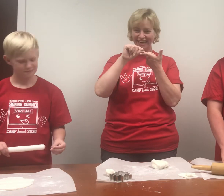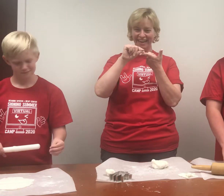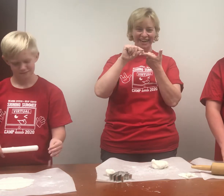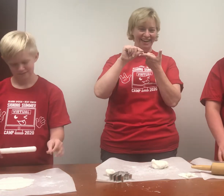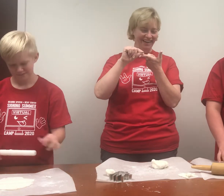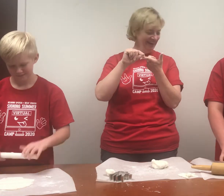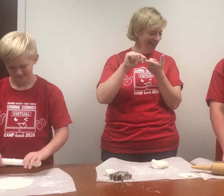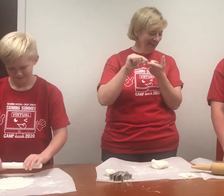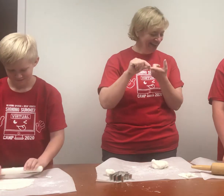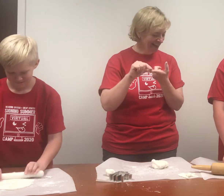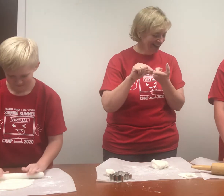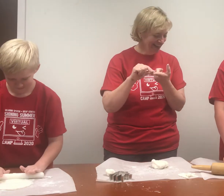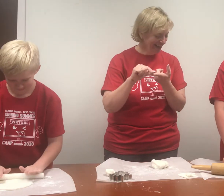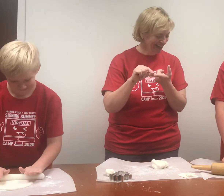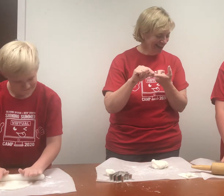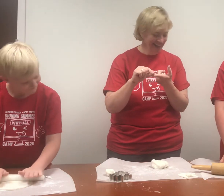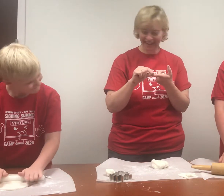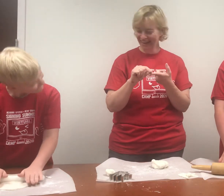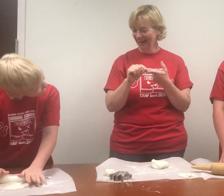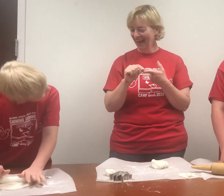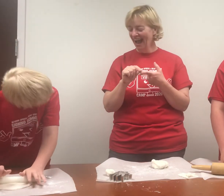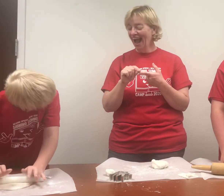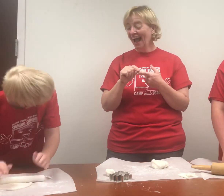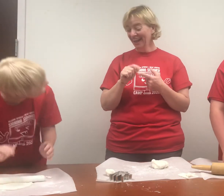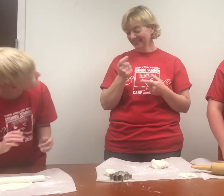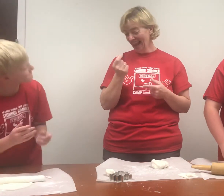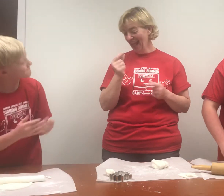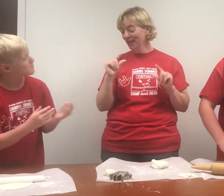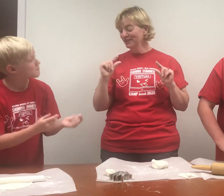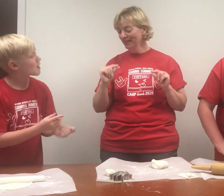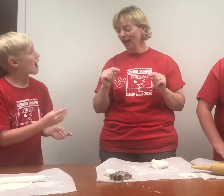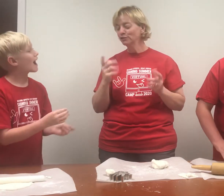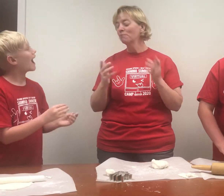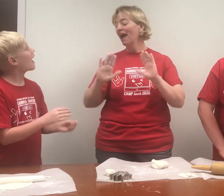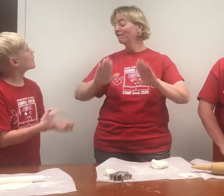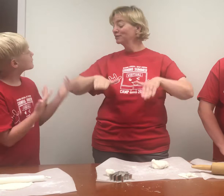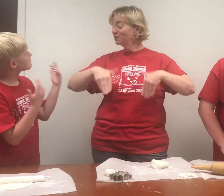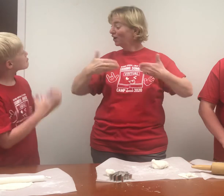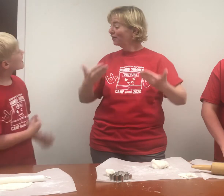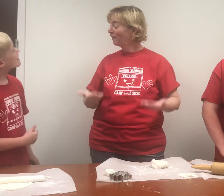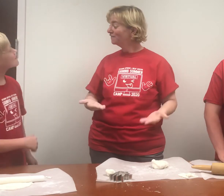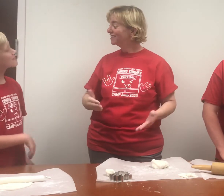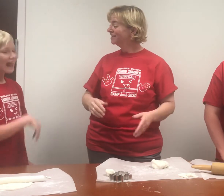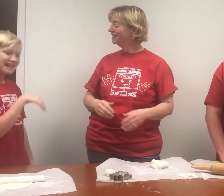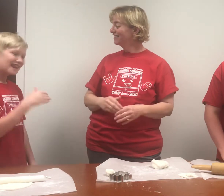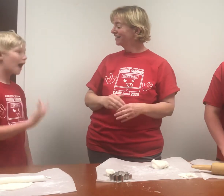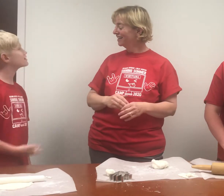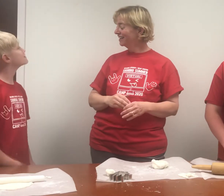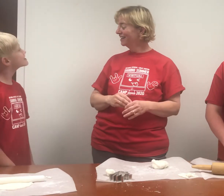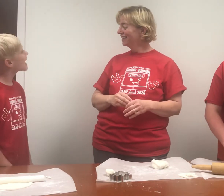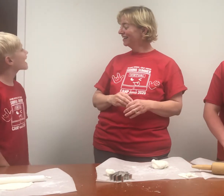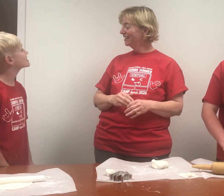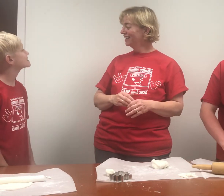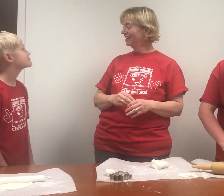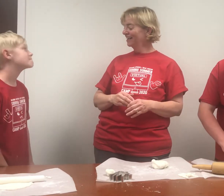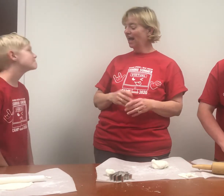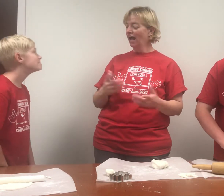to roll it out too thin. You don't want to do that because it's a little bit too thin, so you might have to start all over